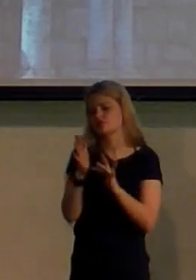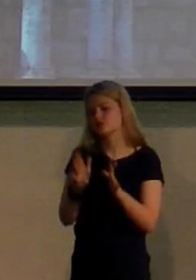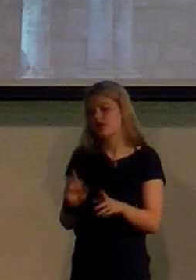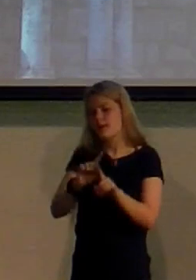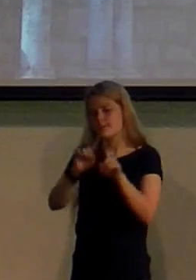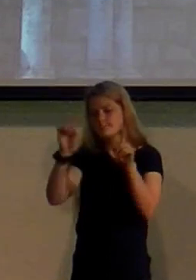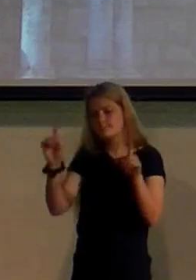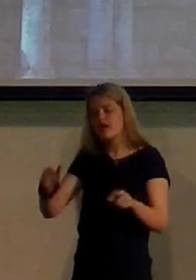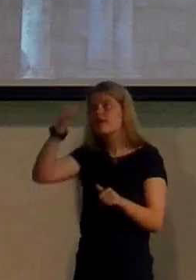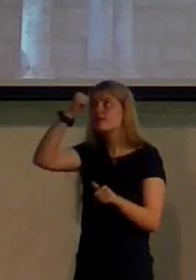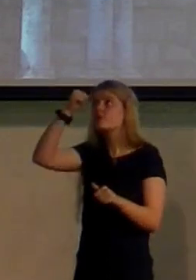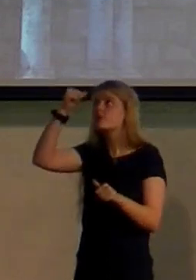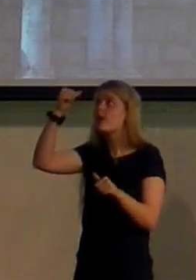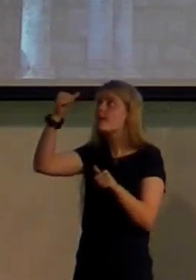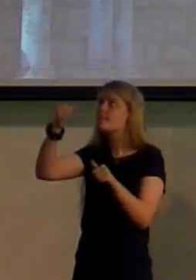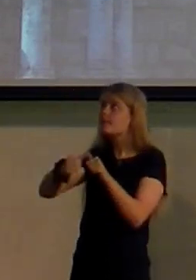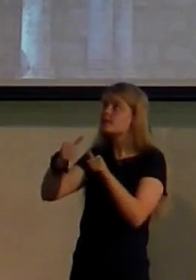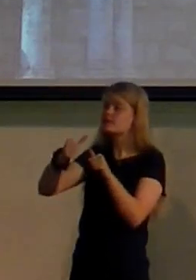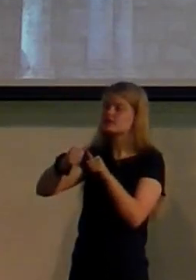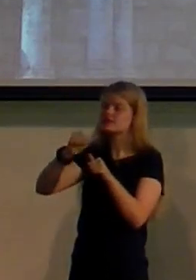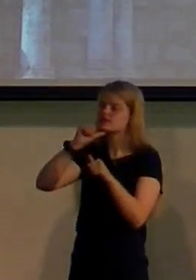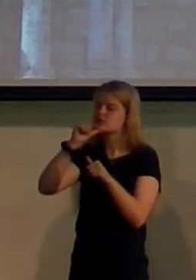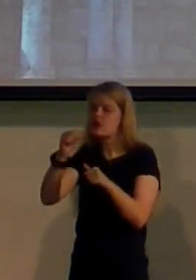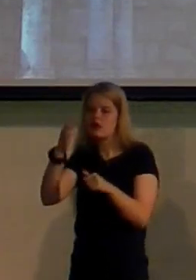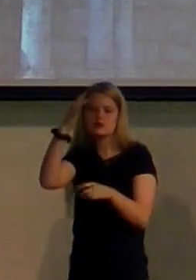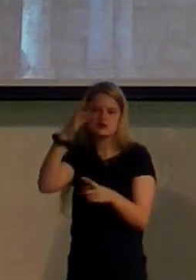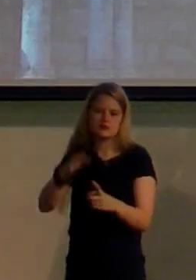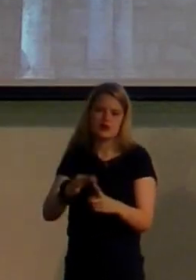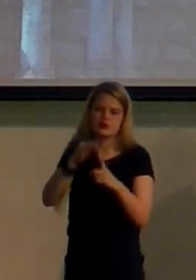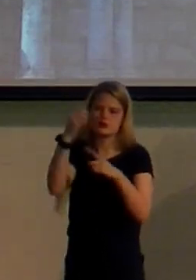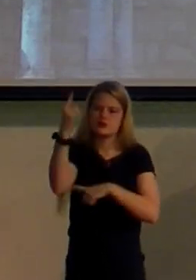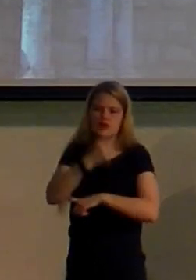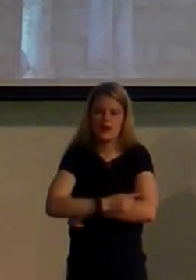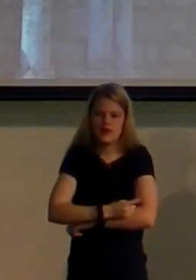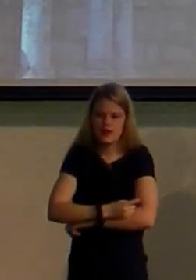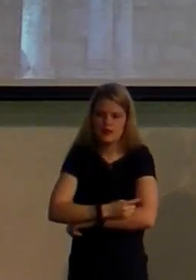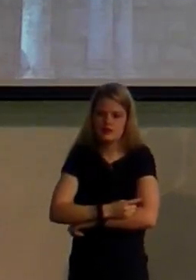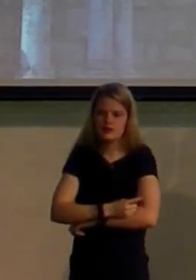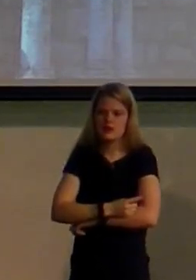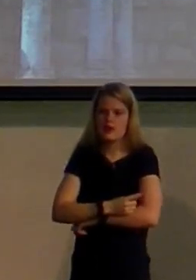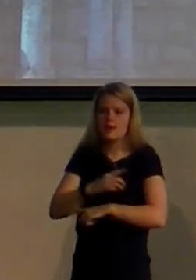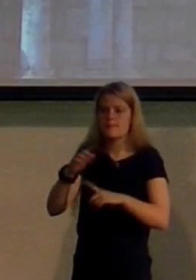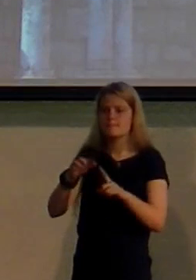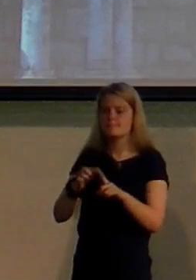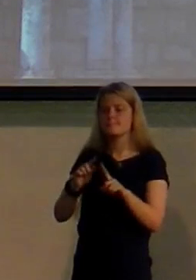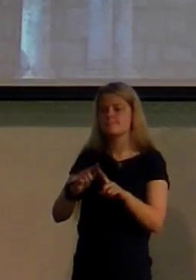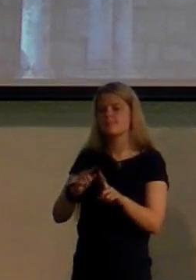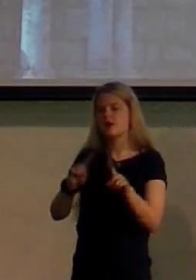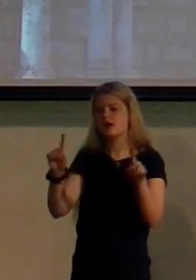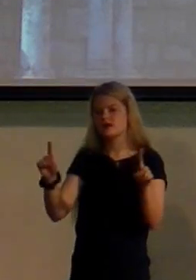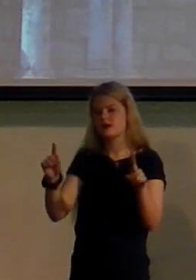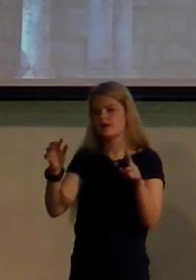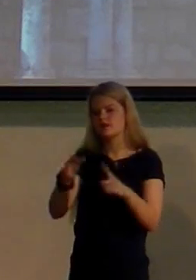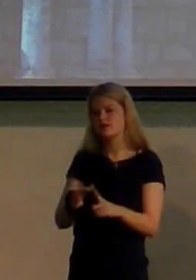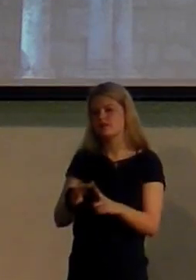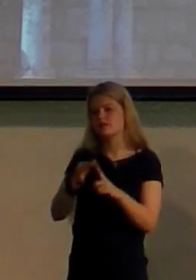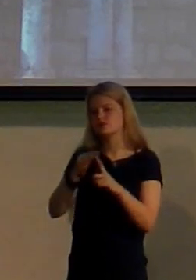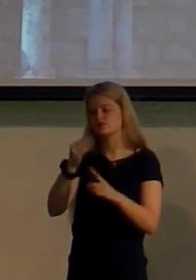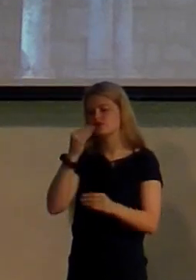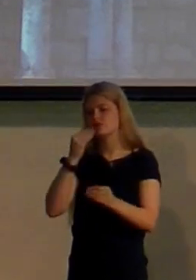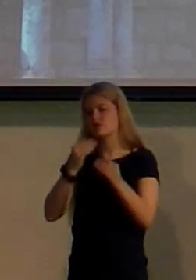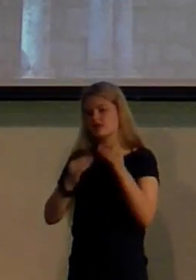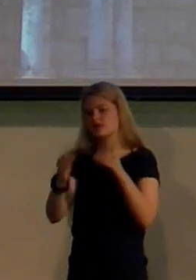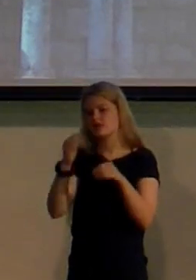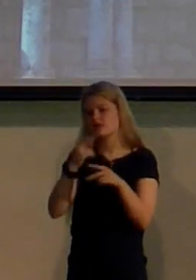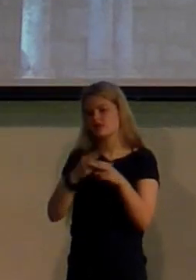our remembrance is not on a special day, but in a special feast we call the Lord's Supper.